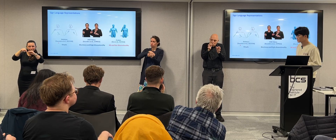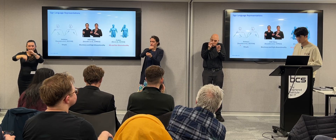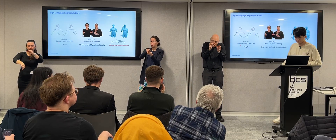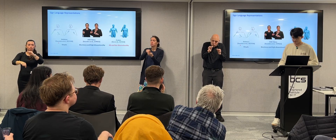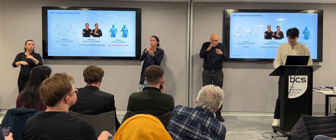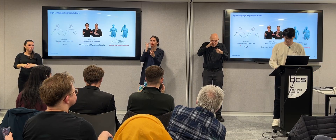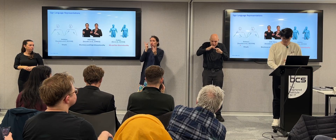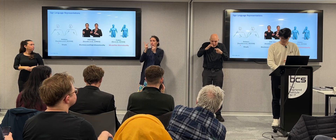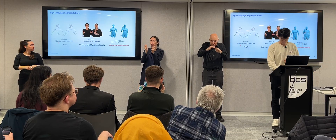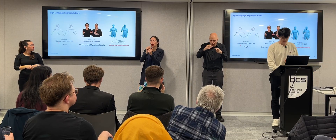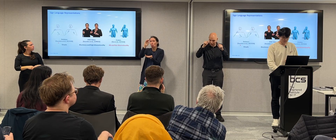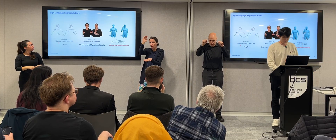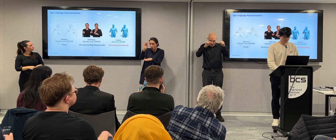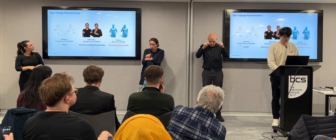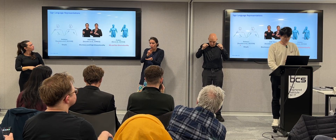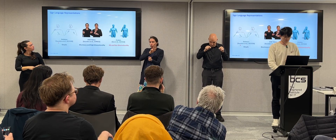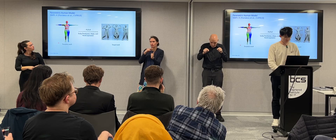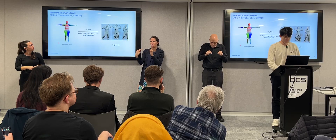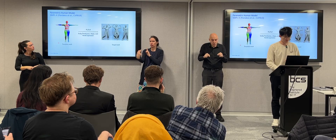dimensionality.